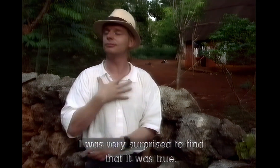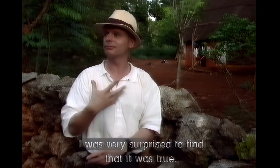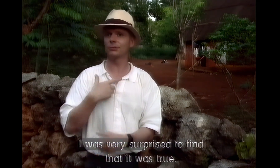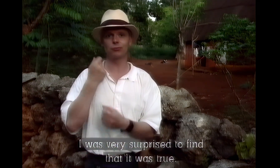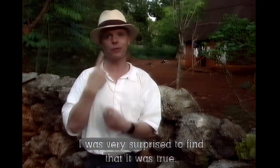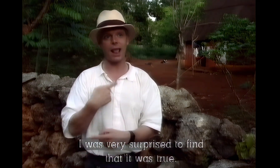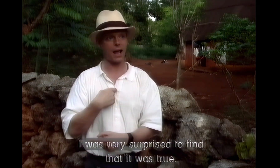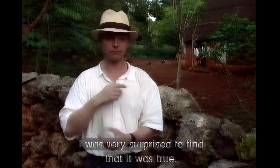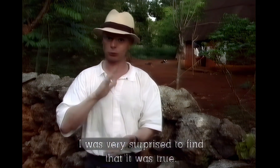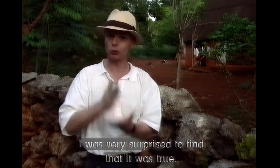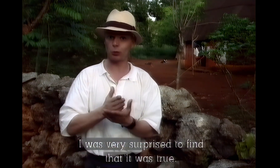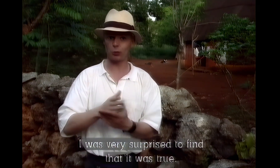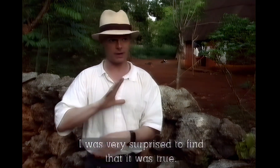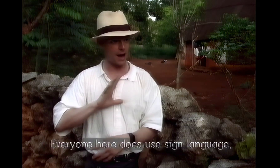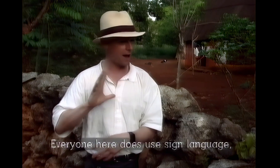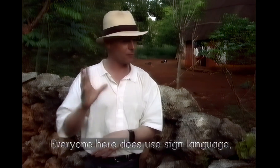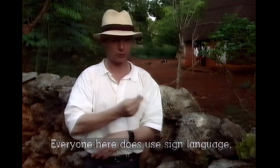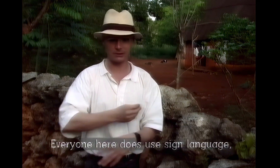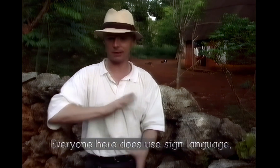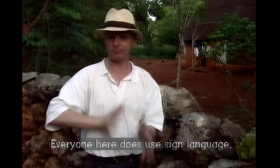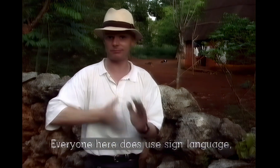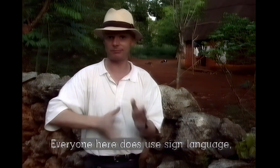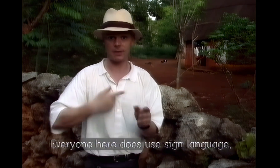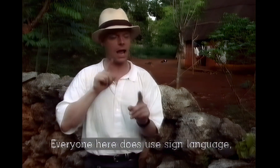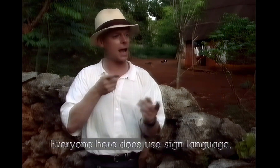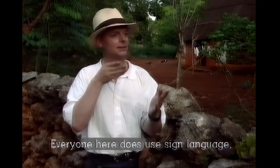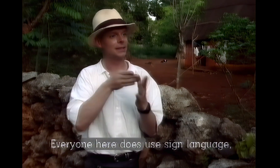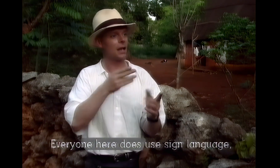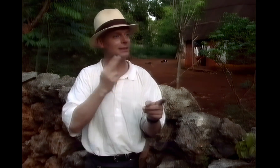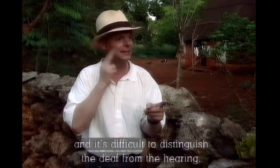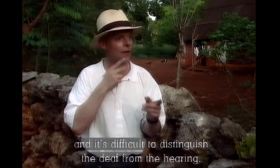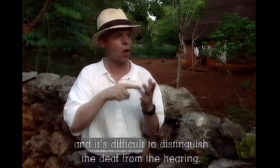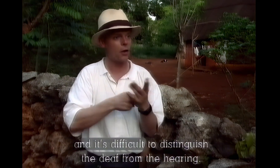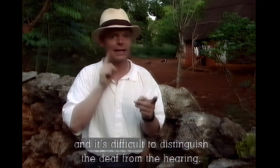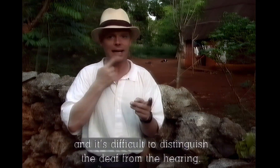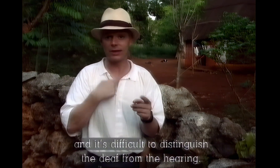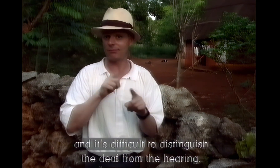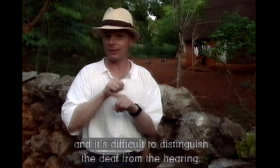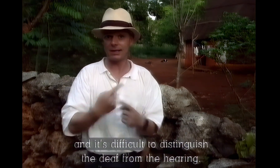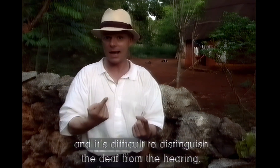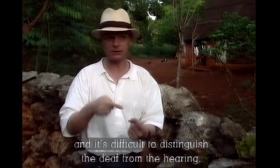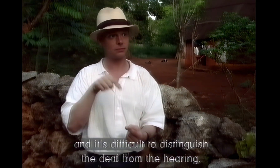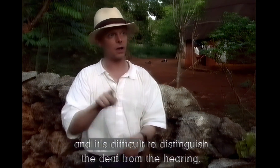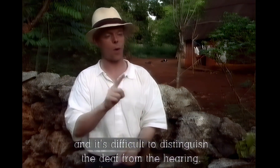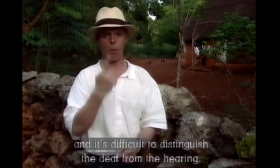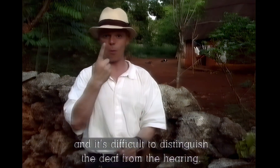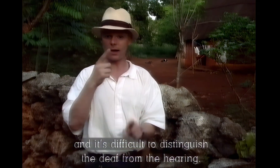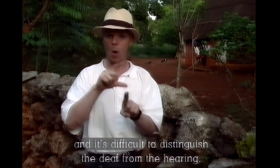true. Everyone here does use sign language, and it's difficult to distinguish the deaf from the hearing. What exists here is one